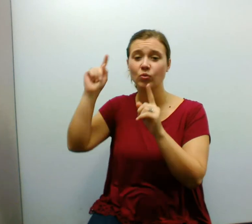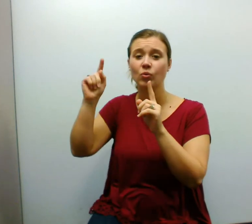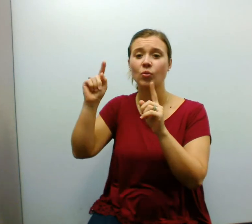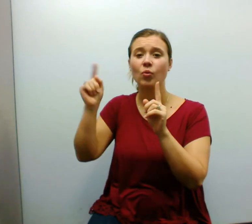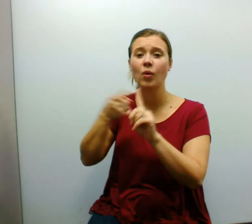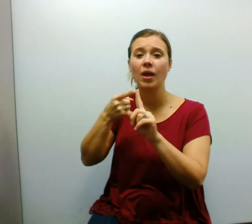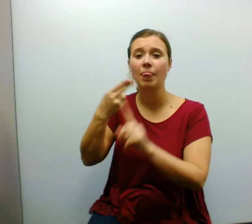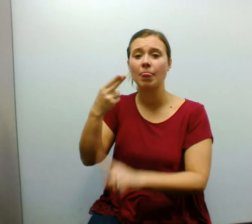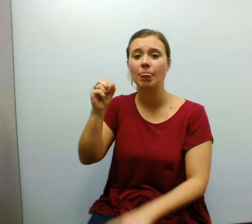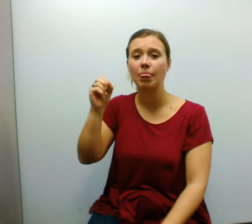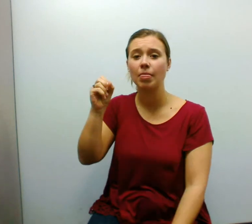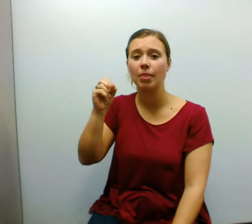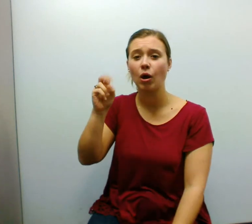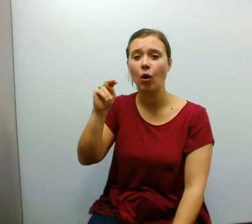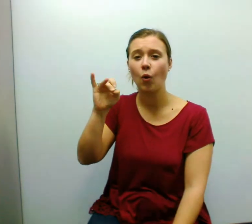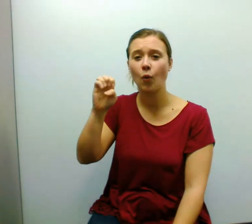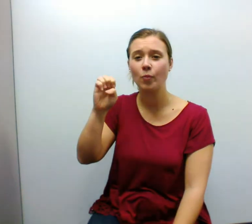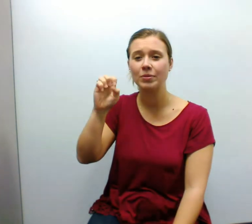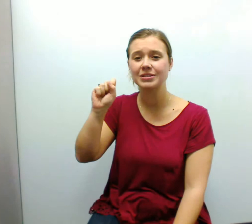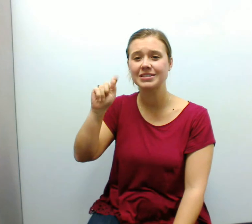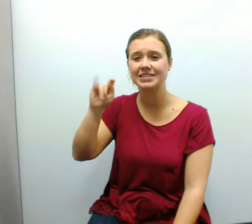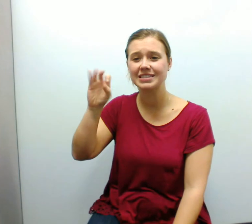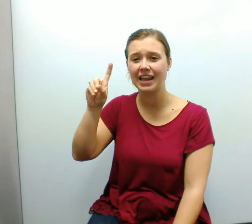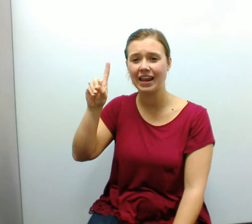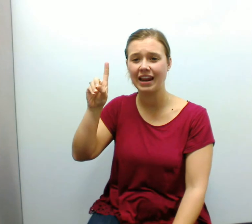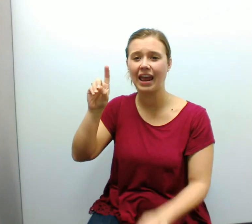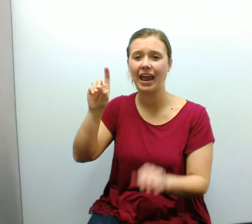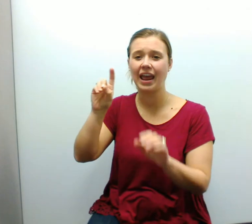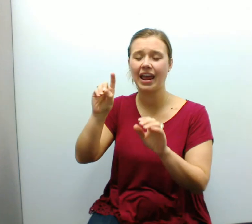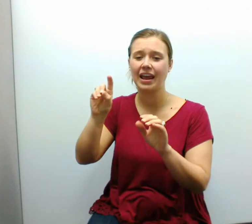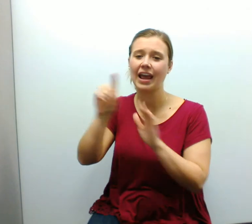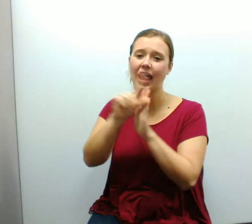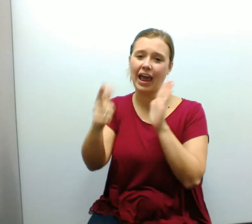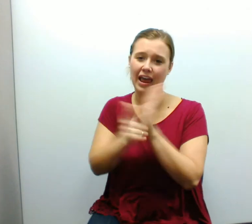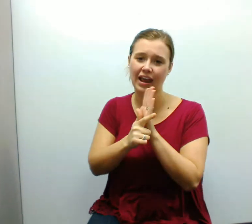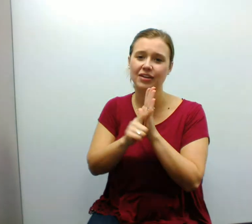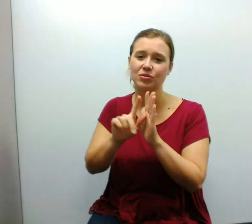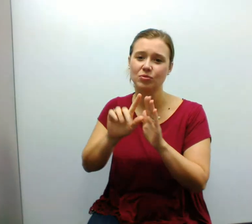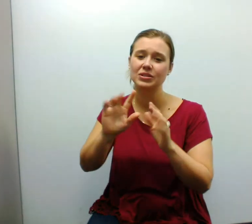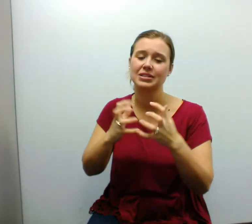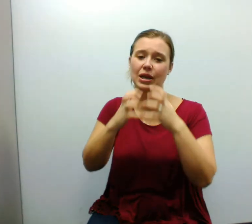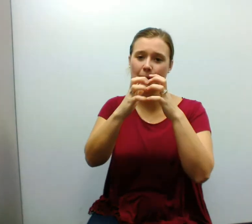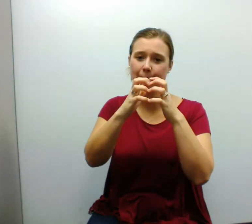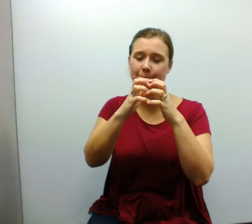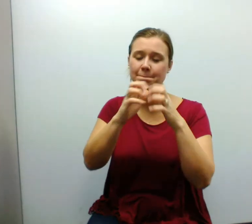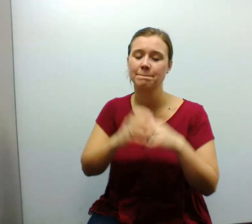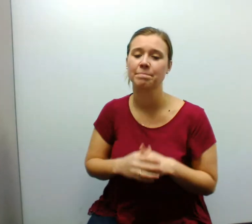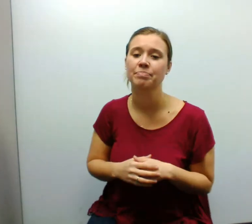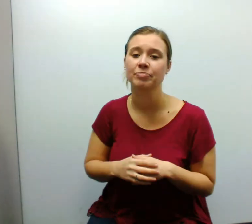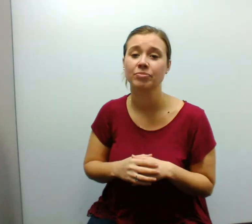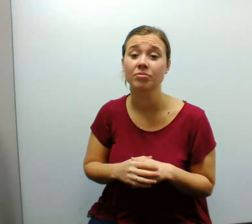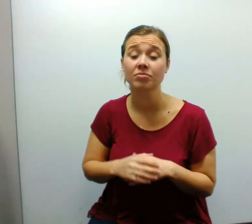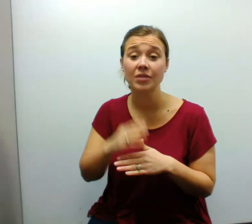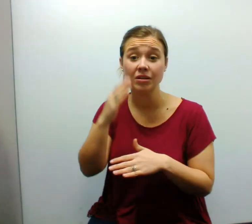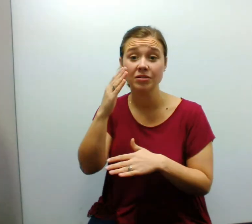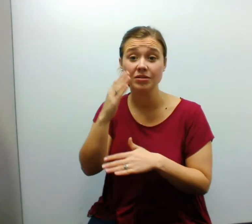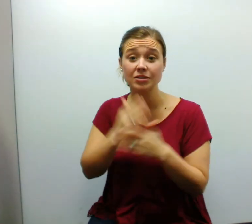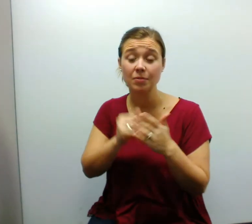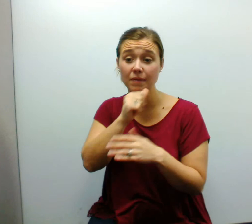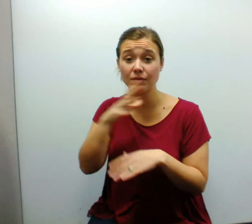While some of the existing farms will be handed down to the boys in the family, others will be sold and bought by the highest